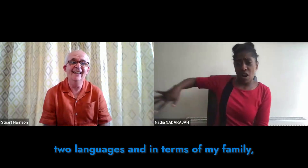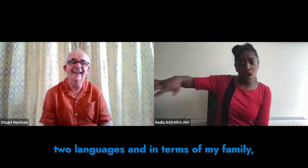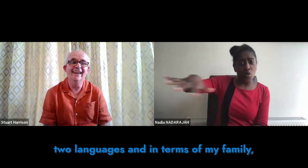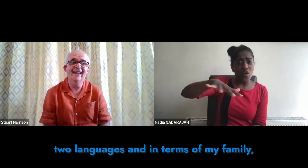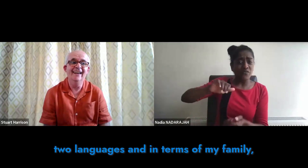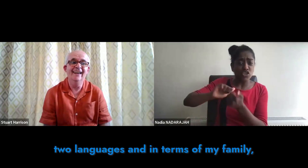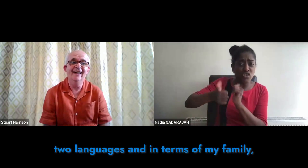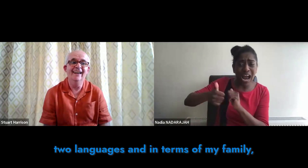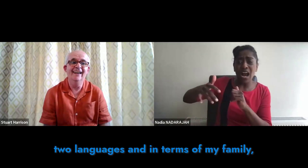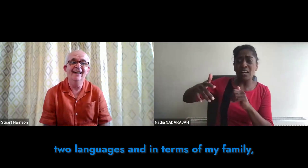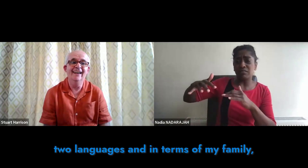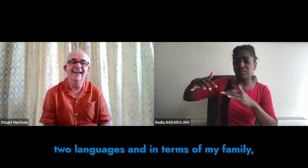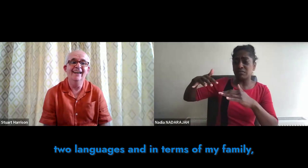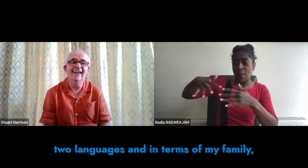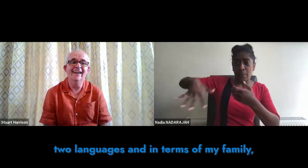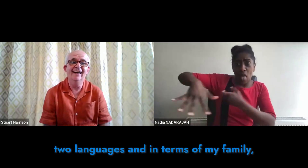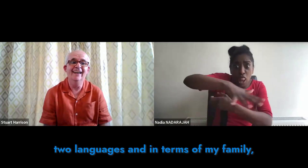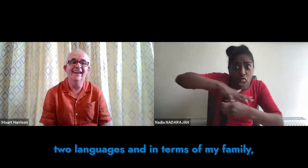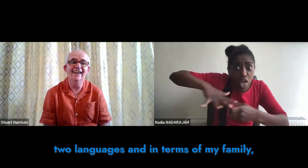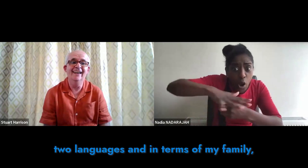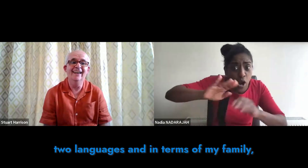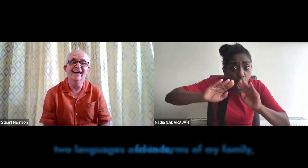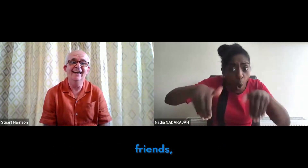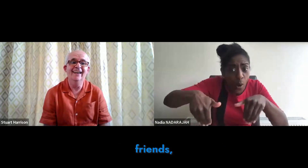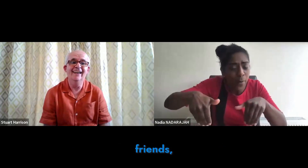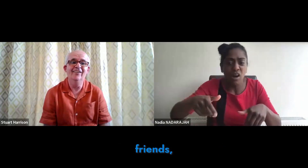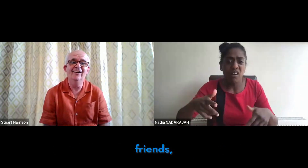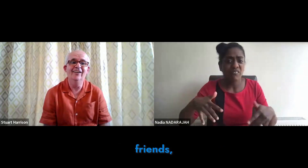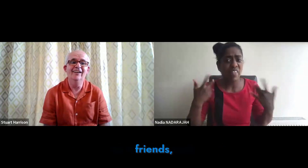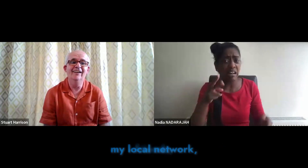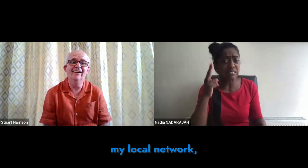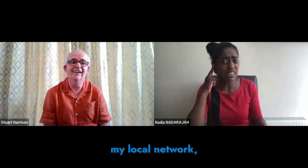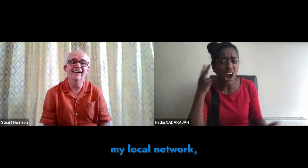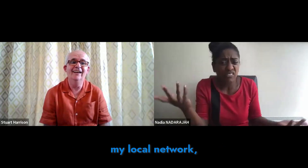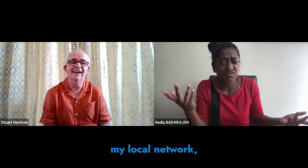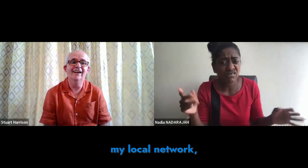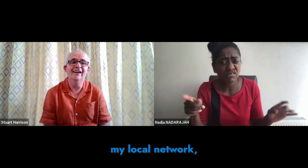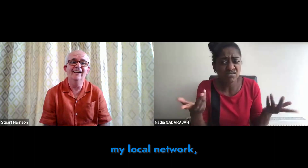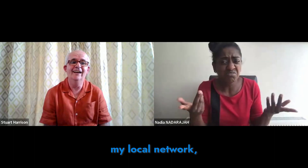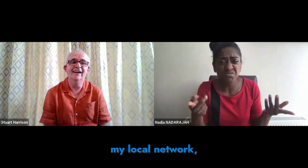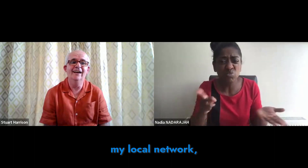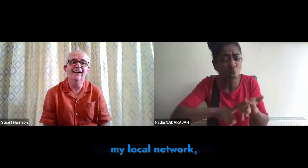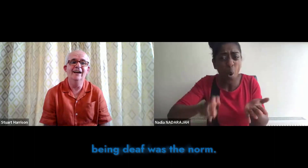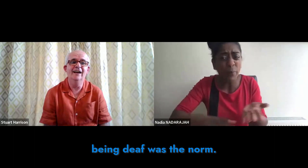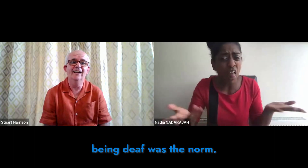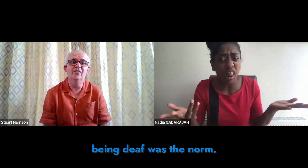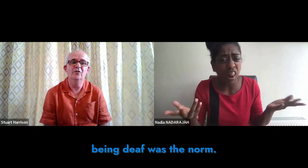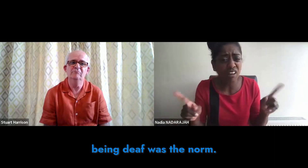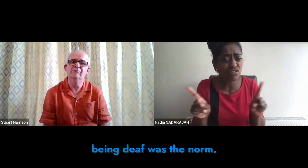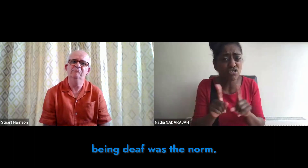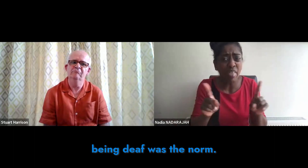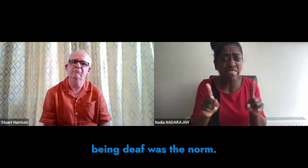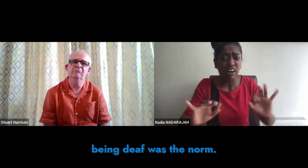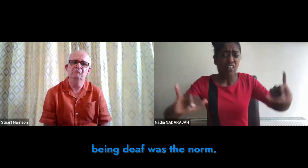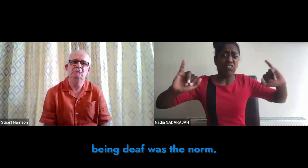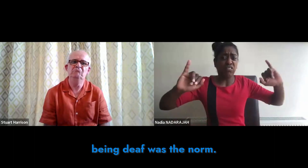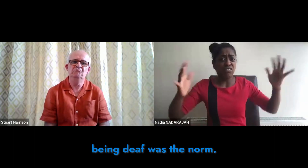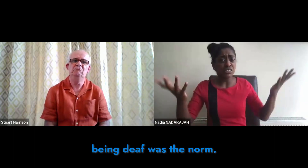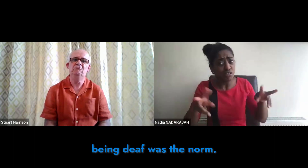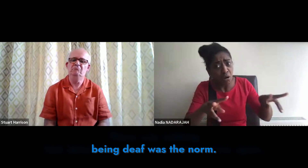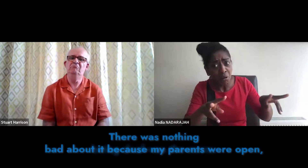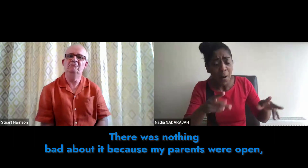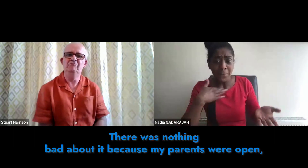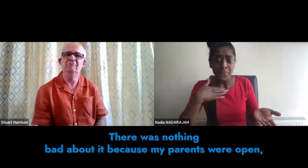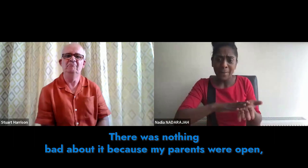two languages. And in terms of my family, friends, my local network, being deaf was